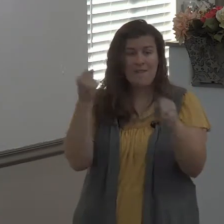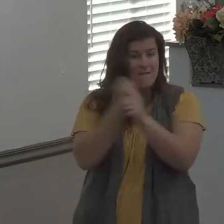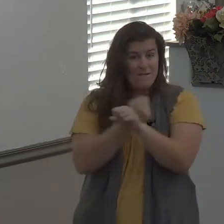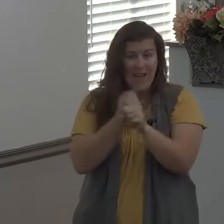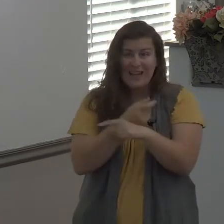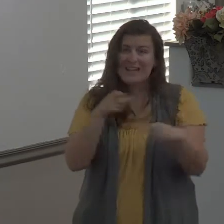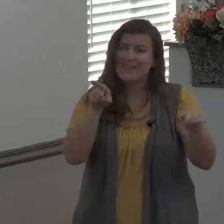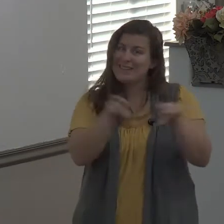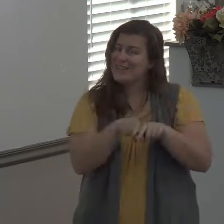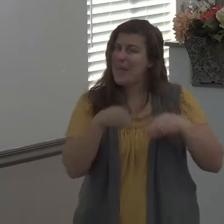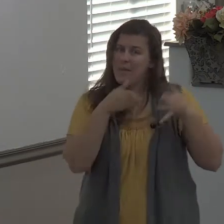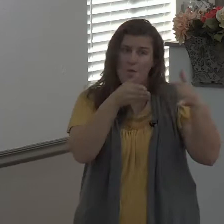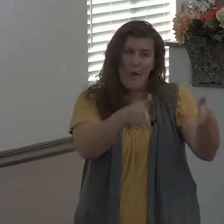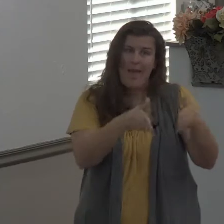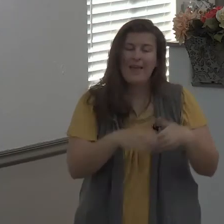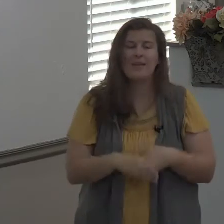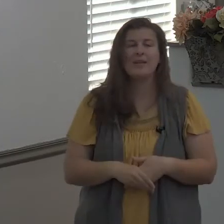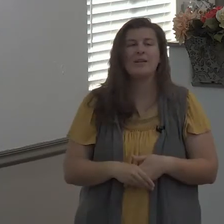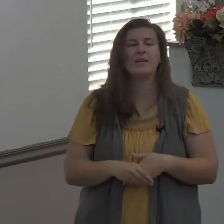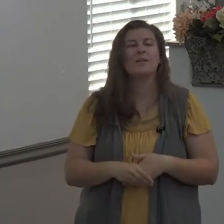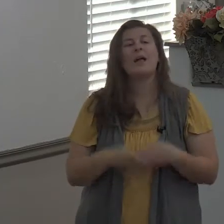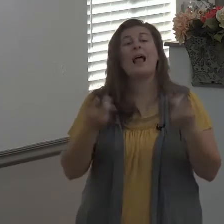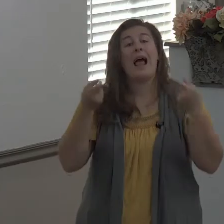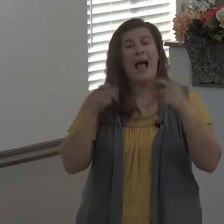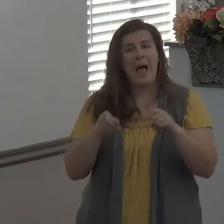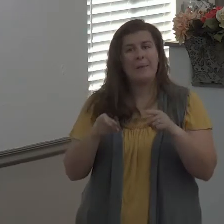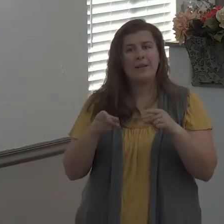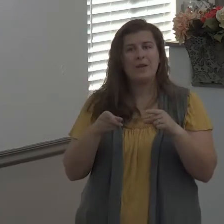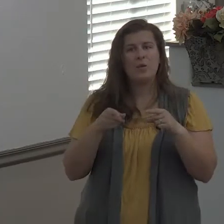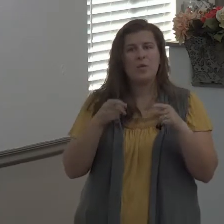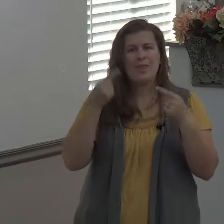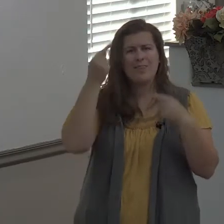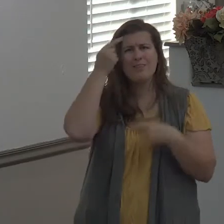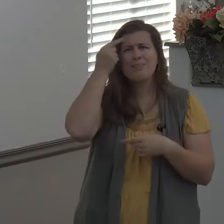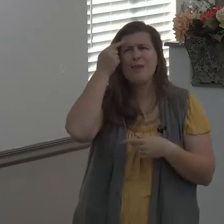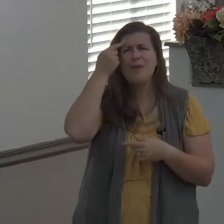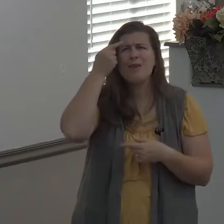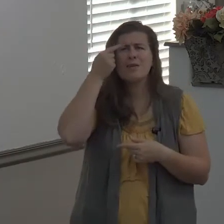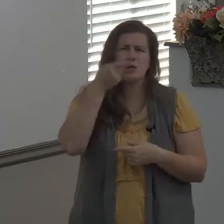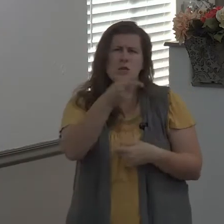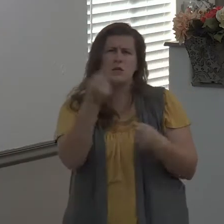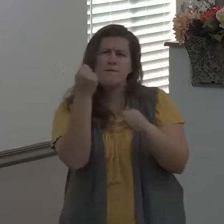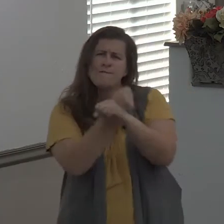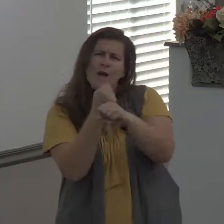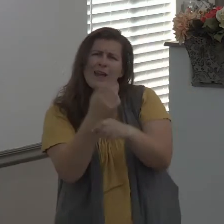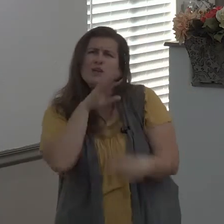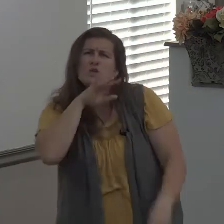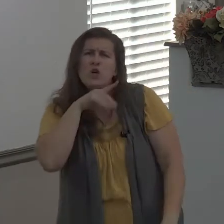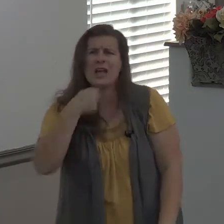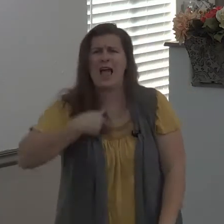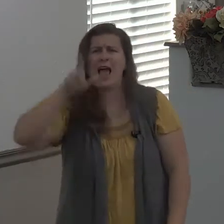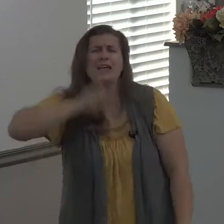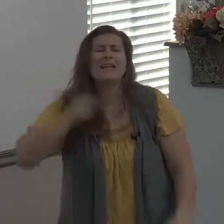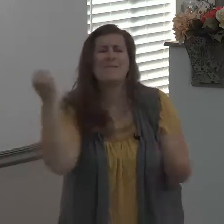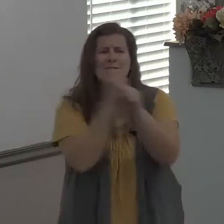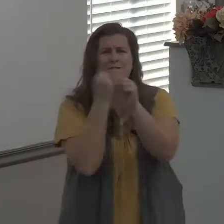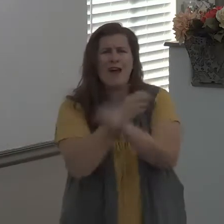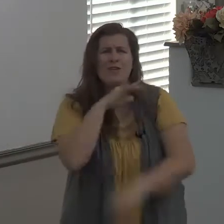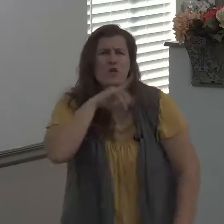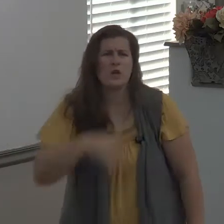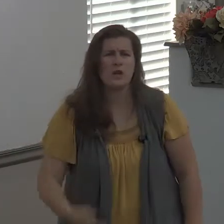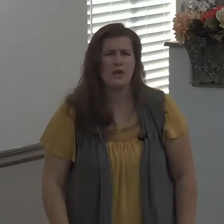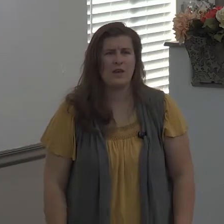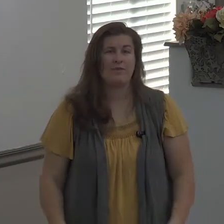every semblance of us off the planet. You and I aren't fighting that same battle. But when we get it into our minds that we